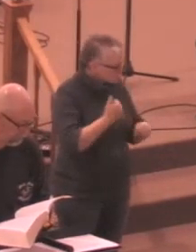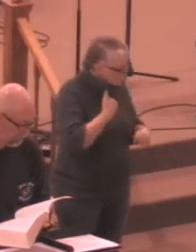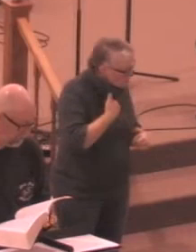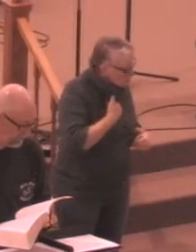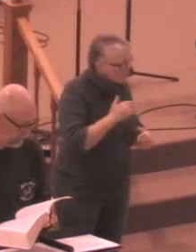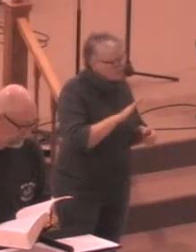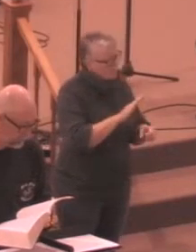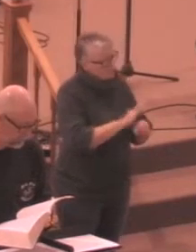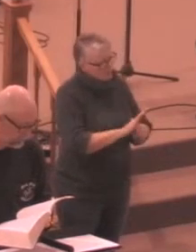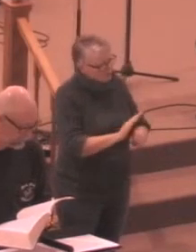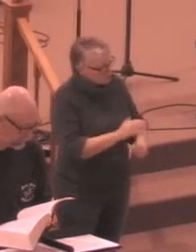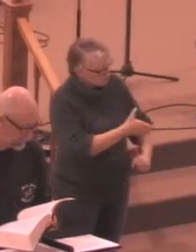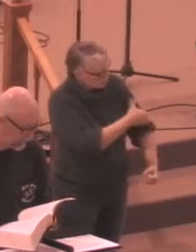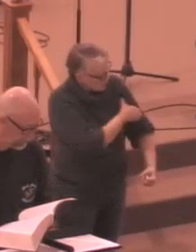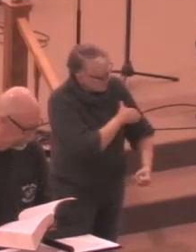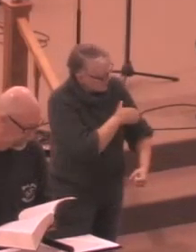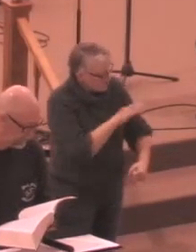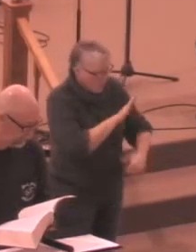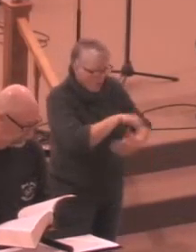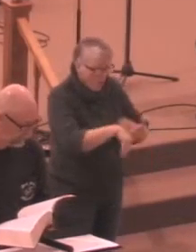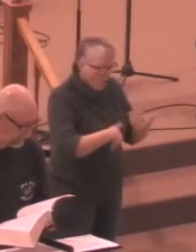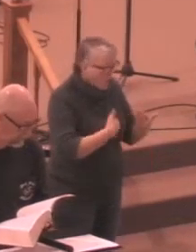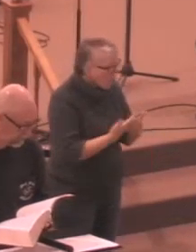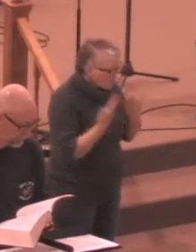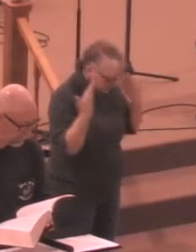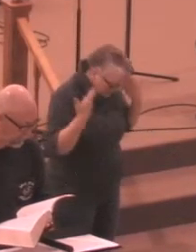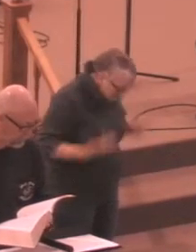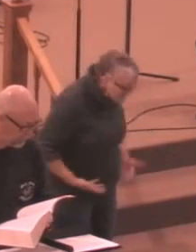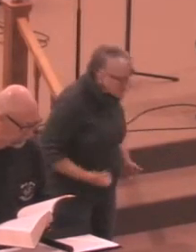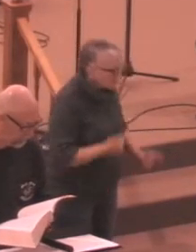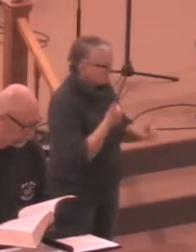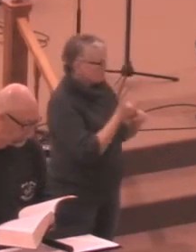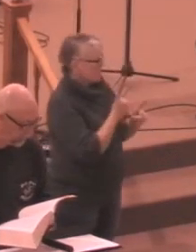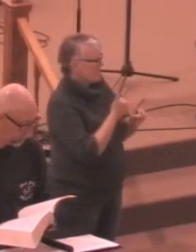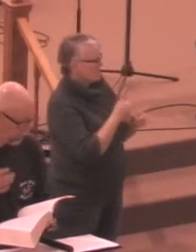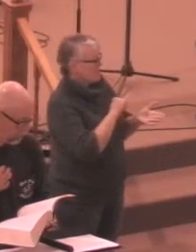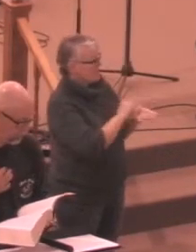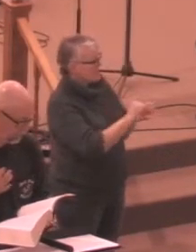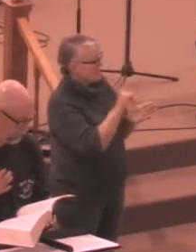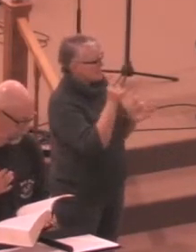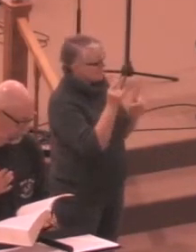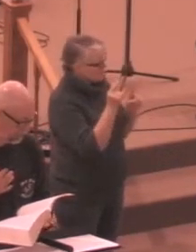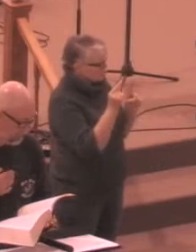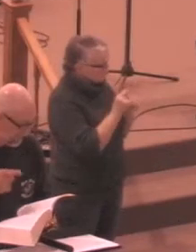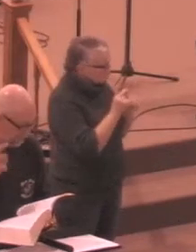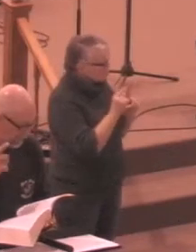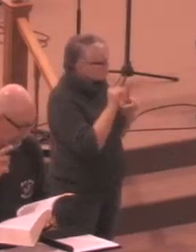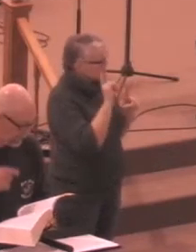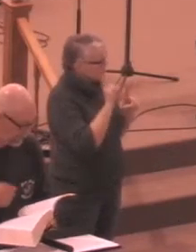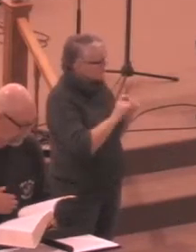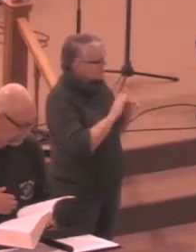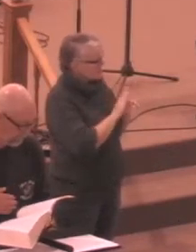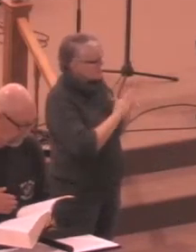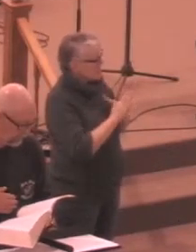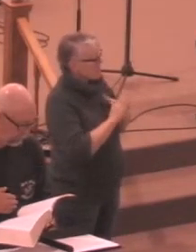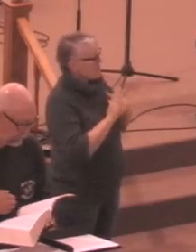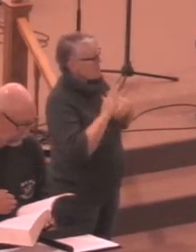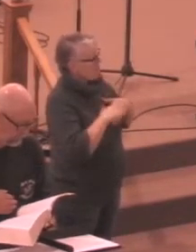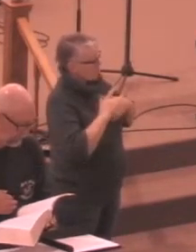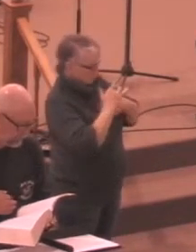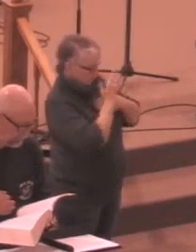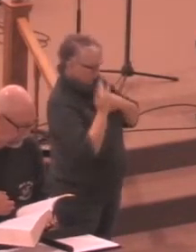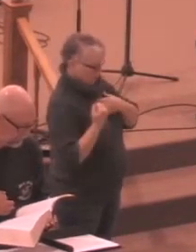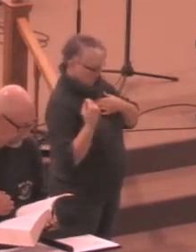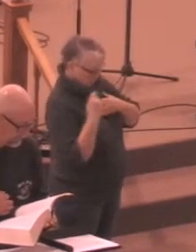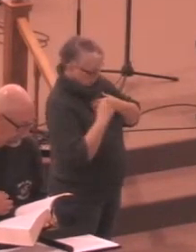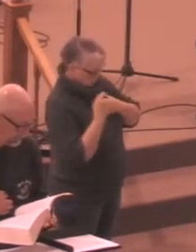being. These words which I am commanding you today shall be written on your heart and mind. You shall